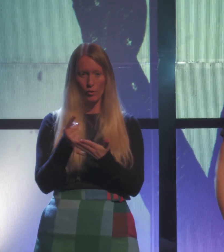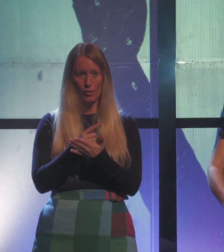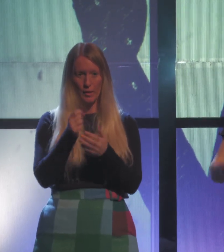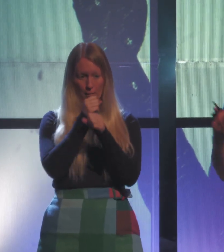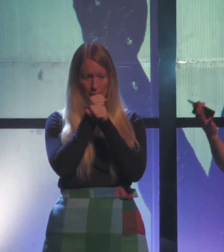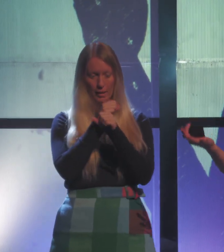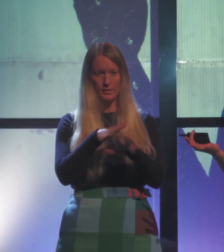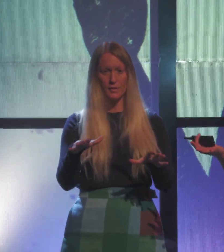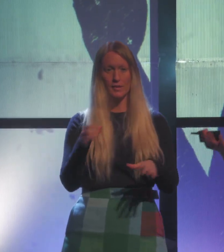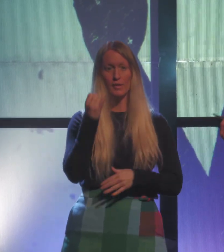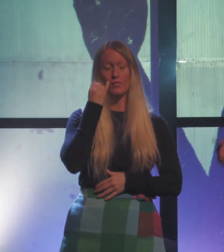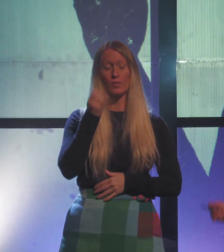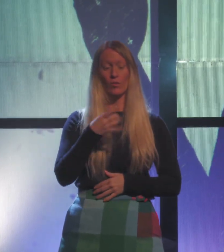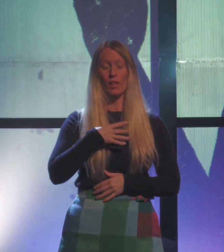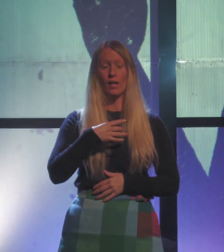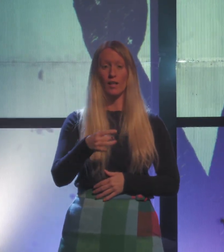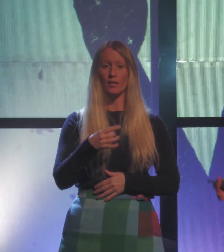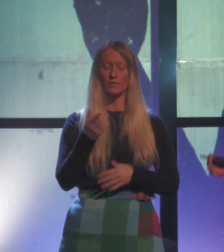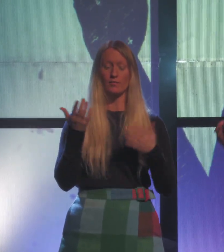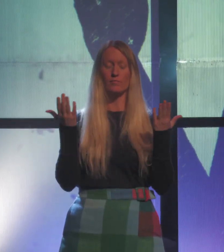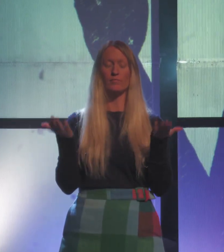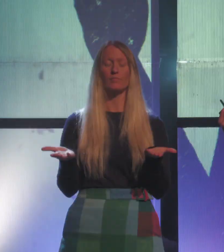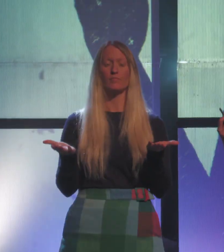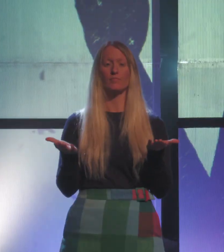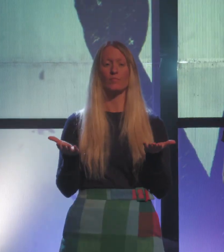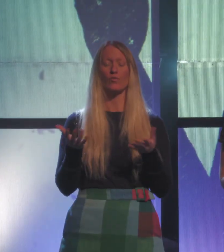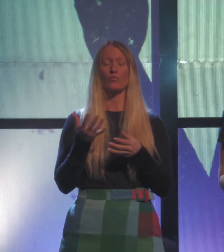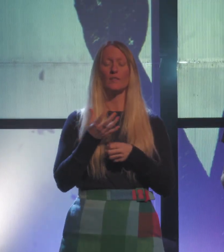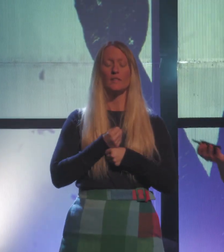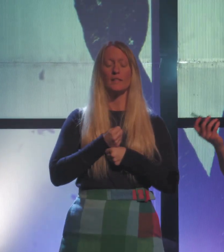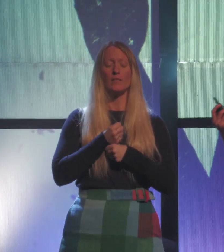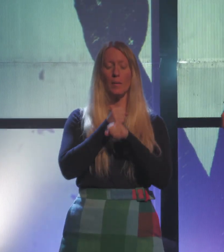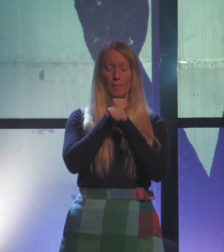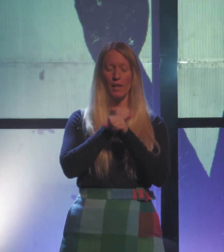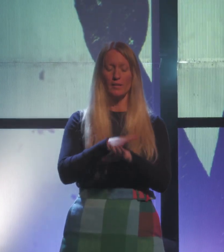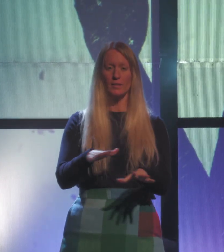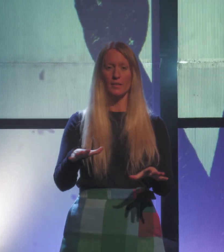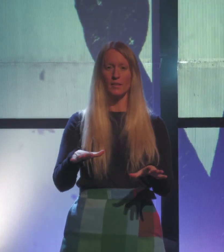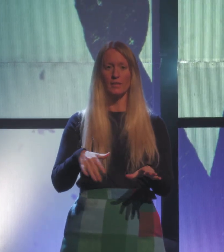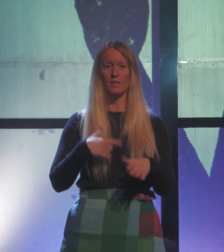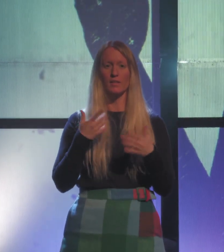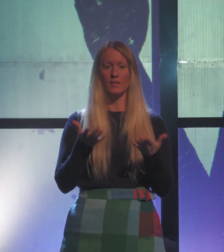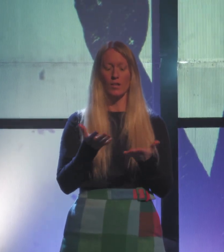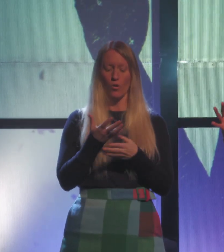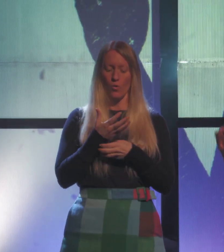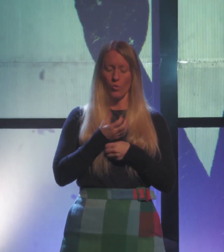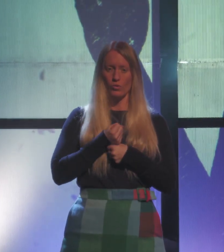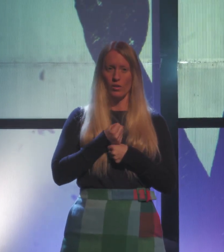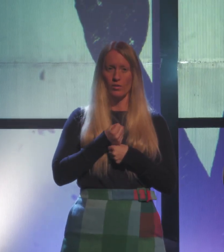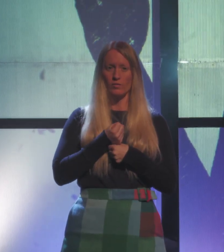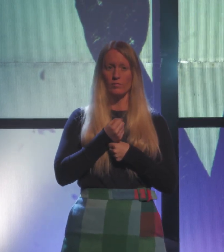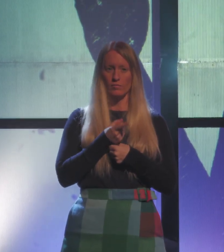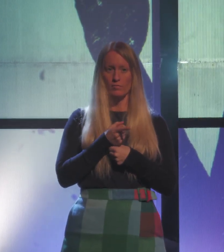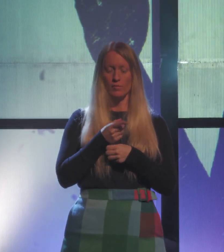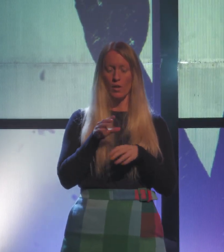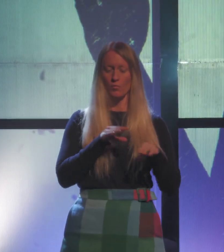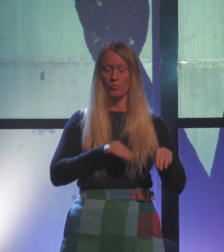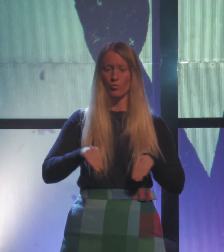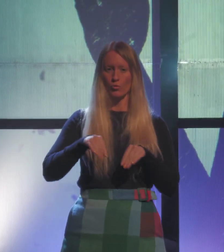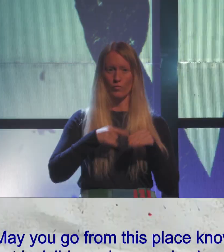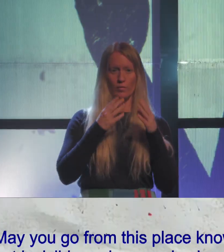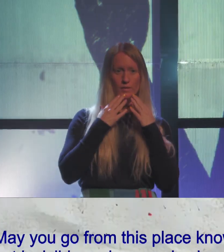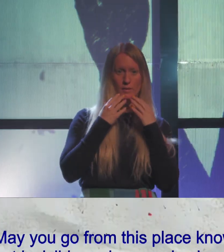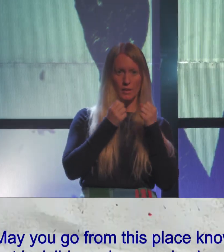So if you would like, you can open up your hands to receive that blessing, to hold on to that as we move from the sacred